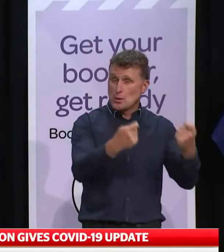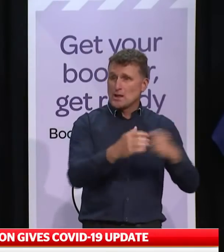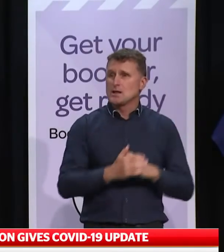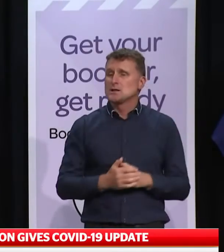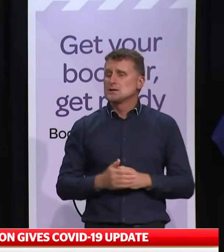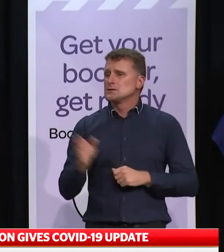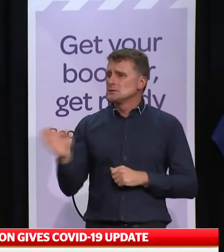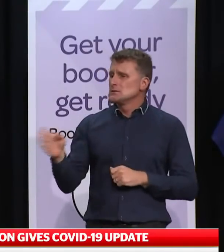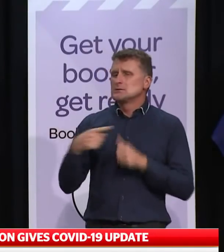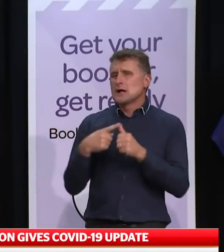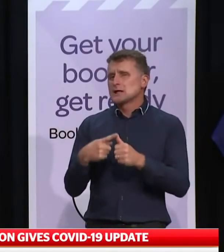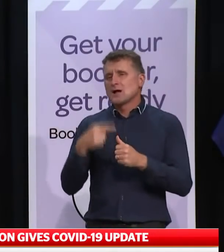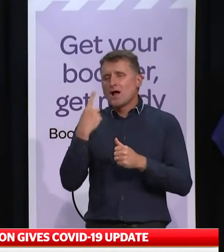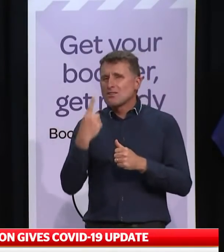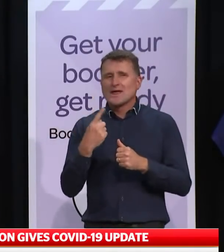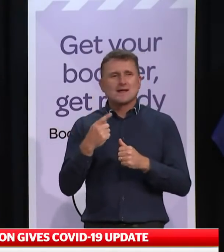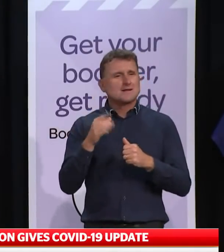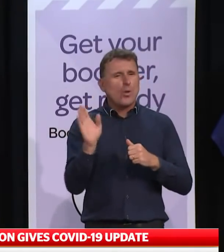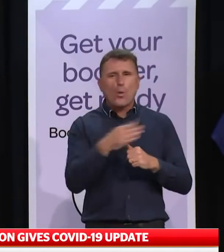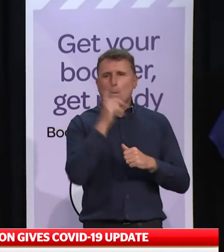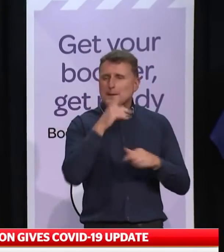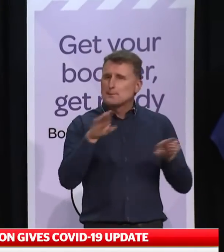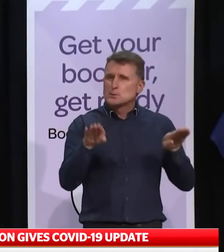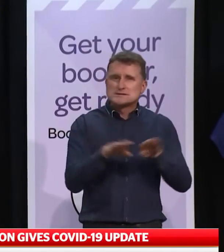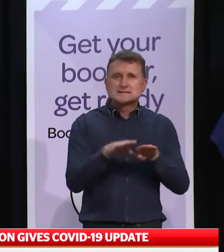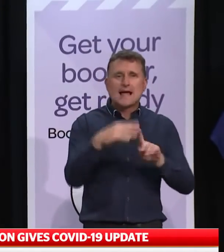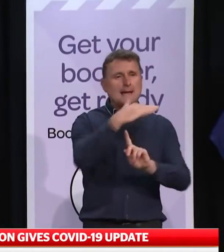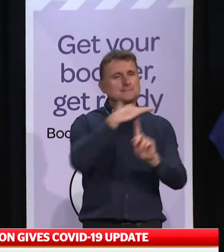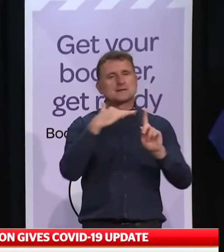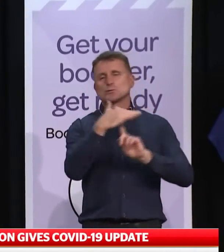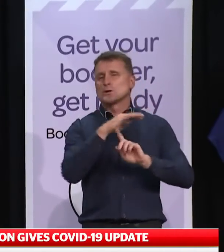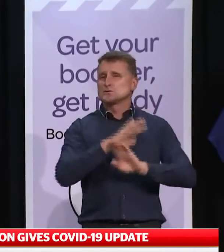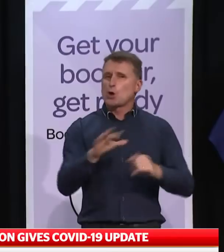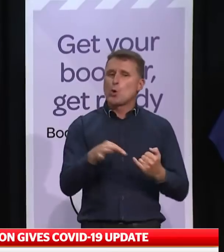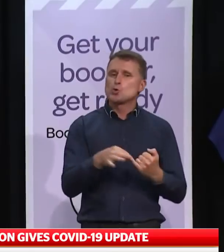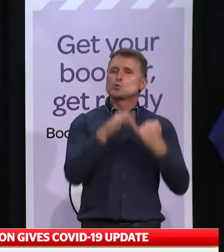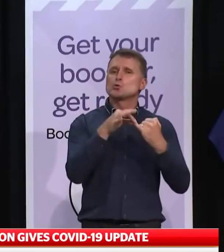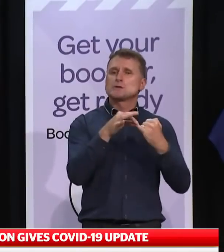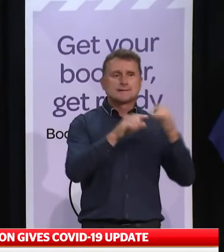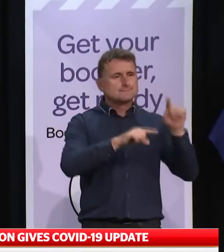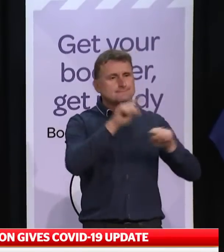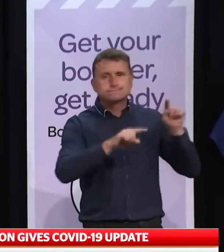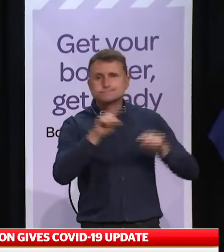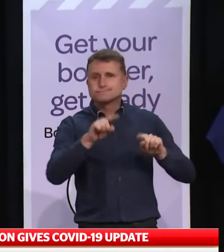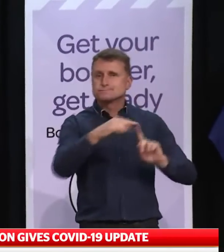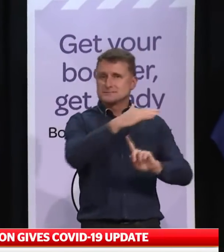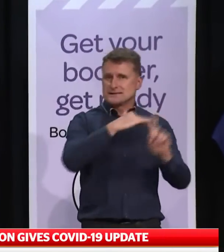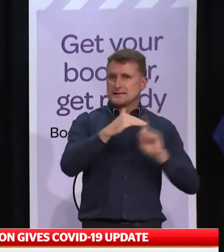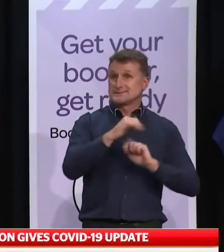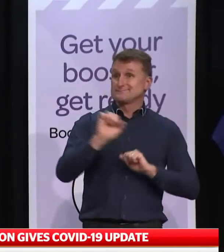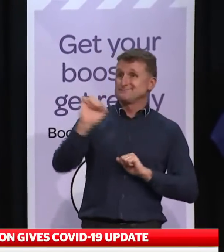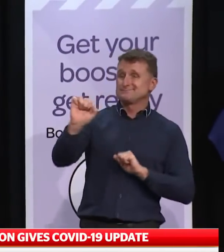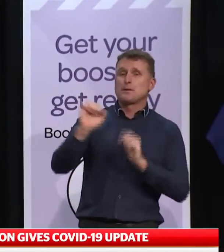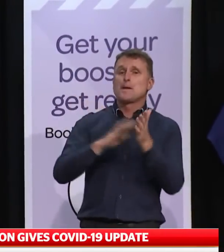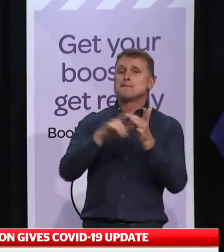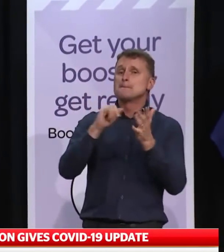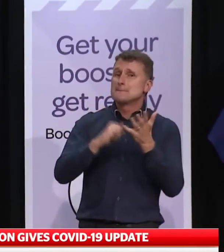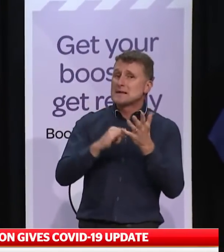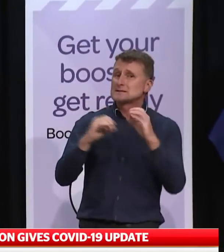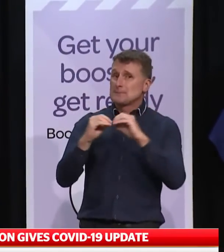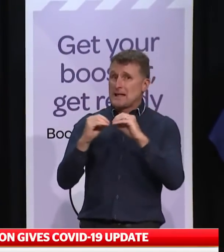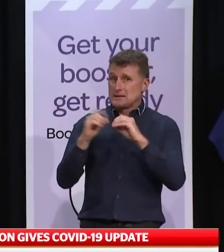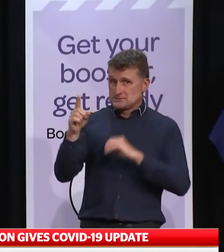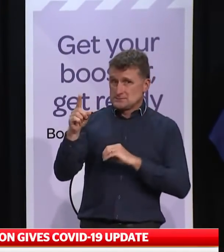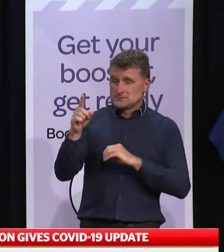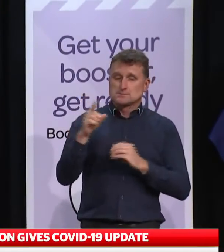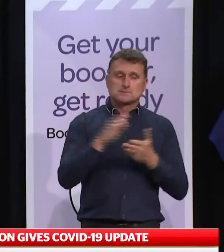same situation. There are specific circumstances for Ms Ballas that have been taken into account by the